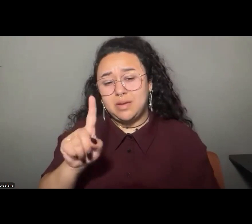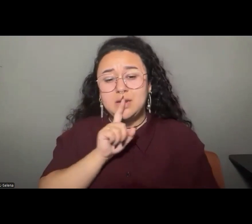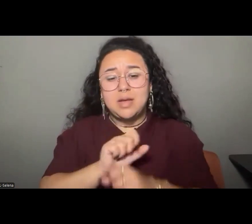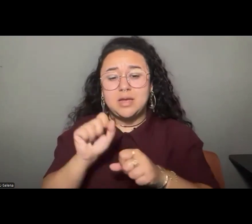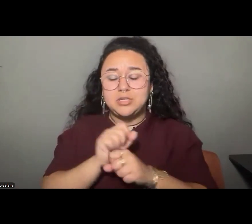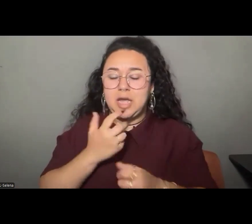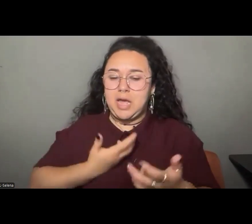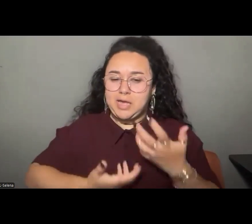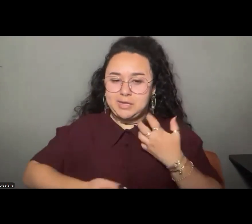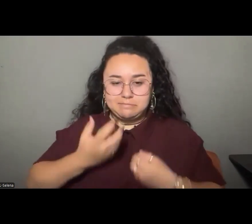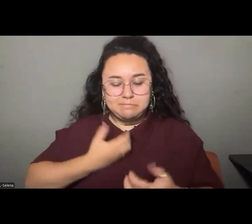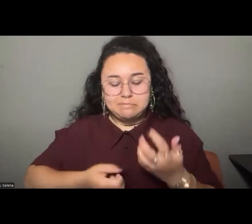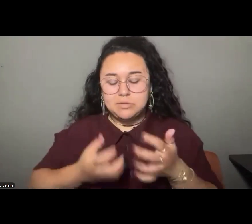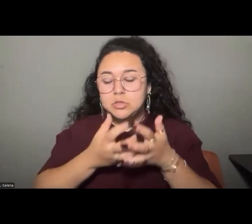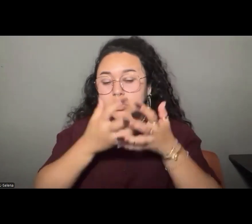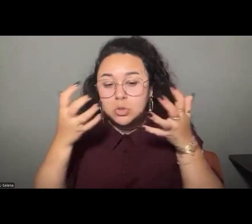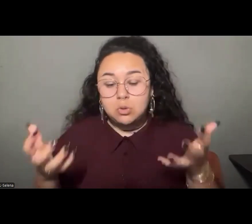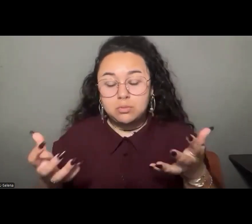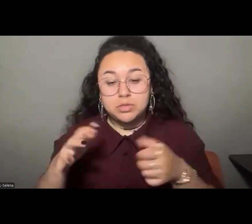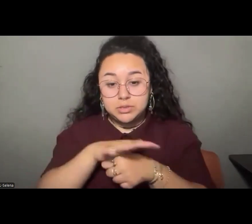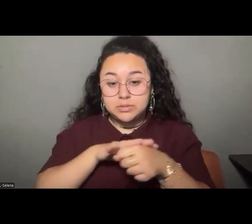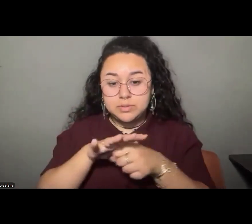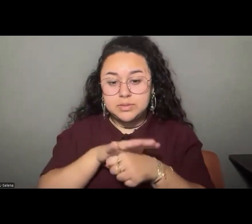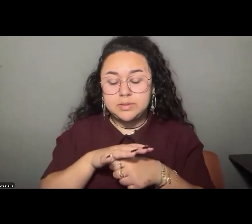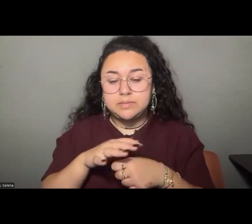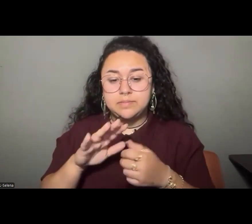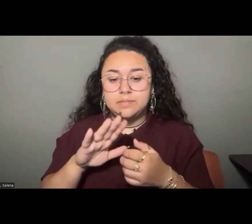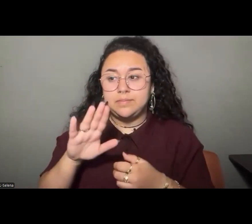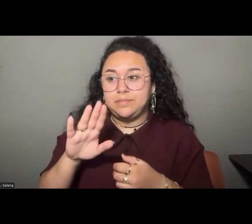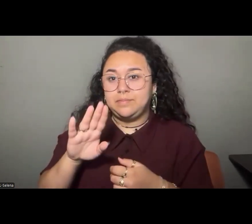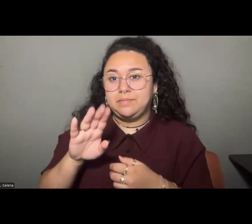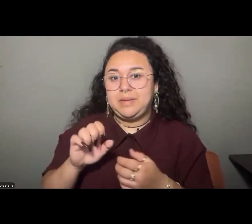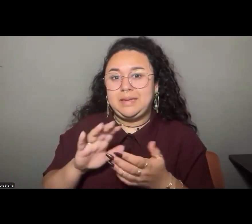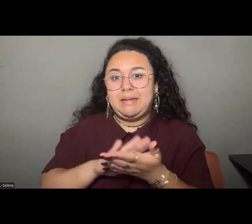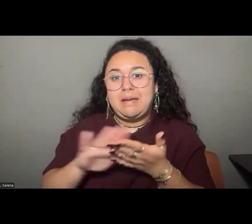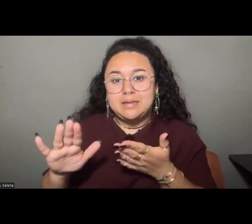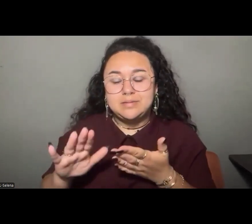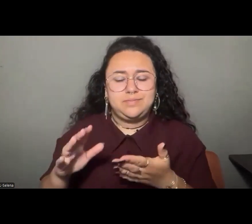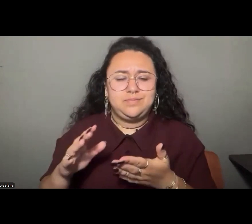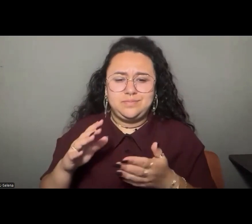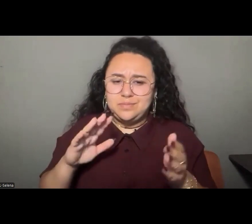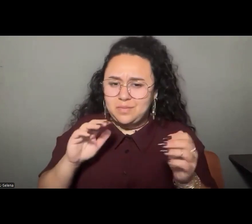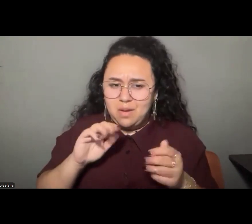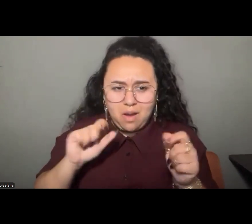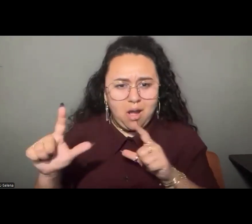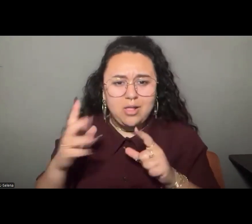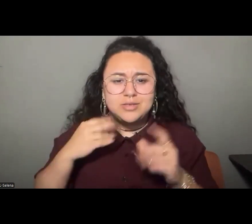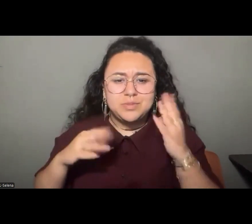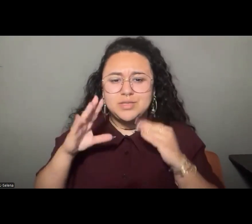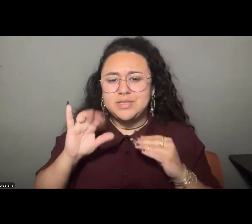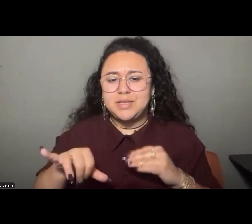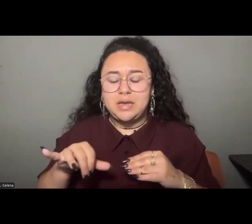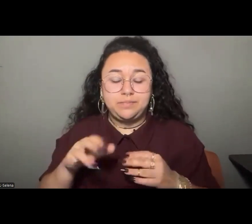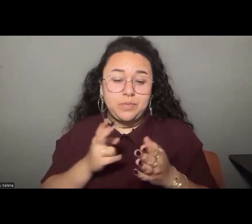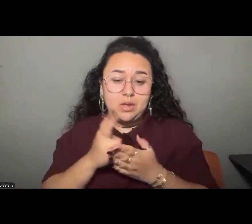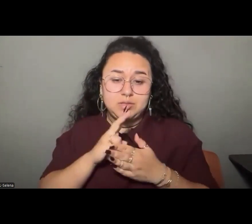swallow it so many times in spaces and make nice. And we all have. And that was honestly one of the first times where like, I am just